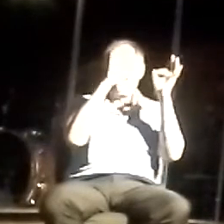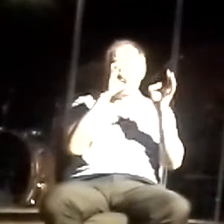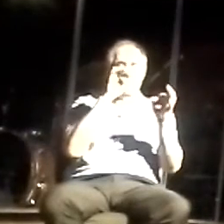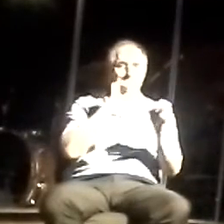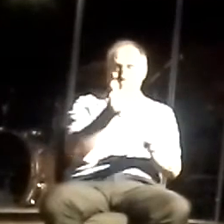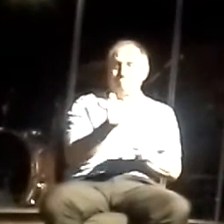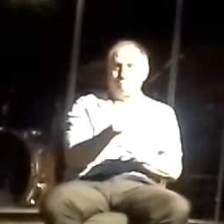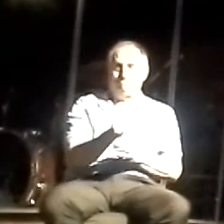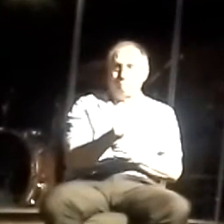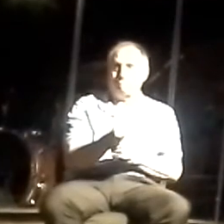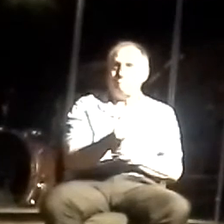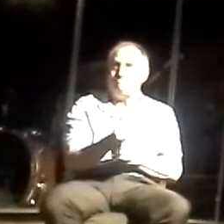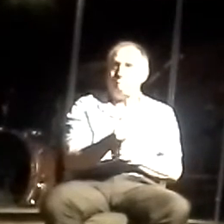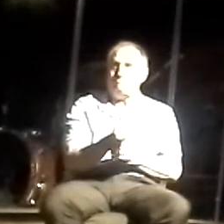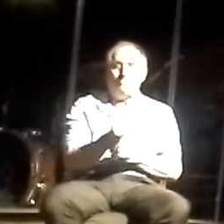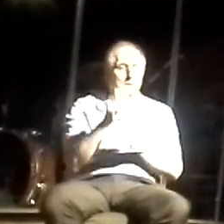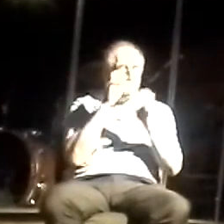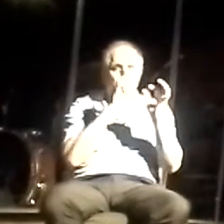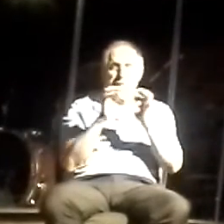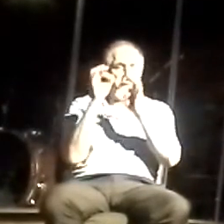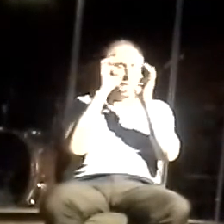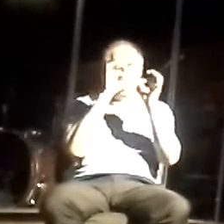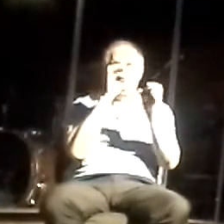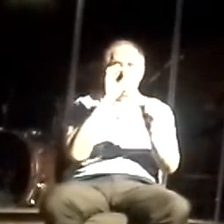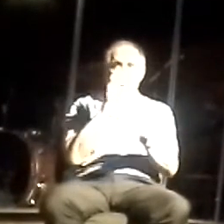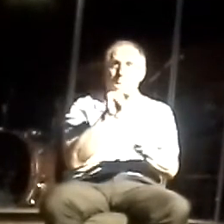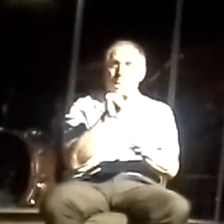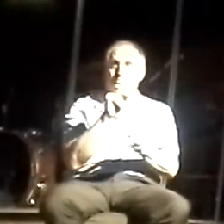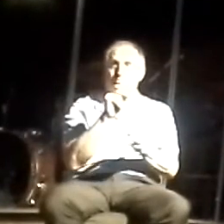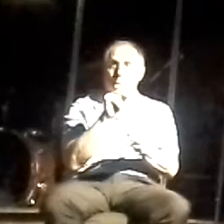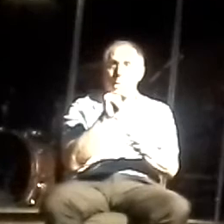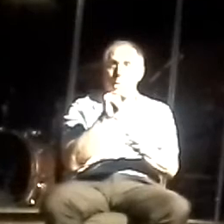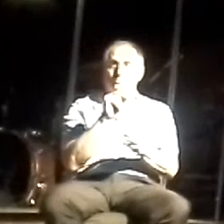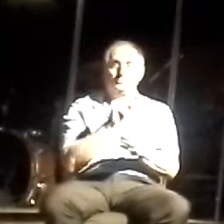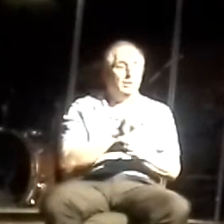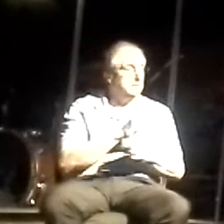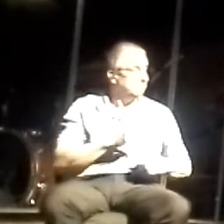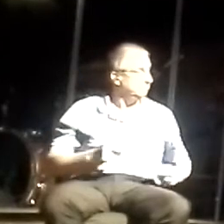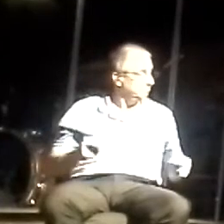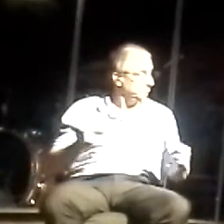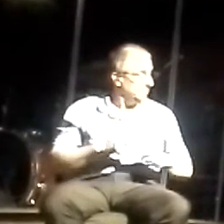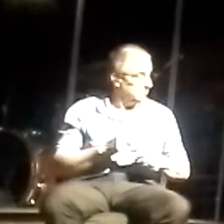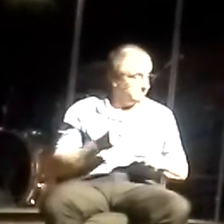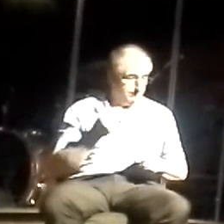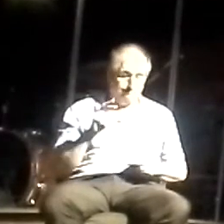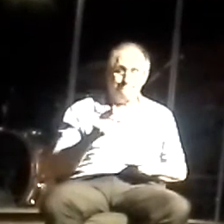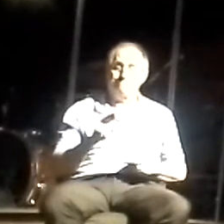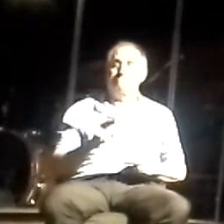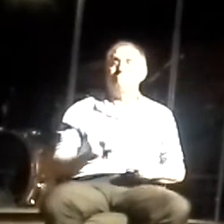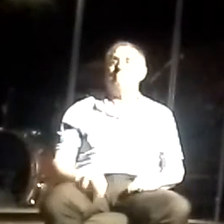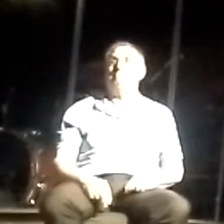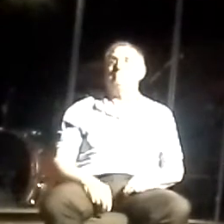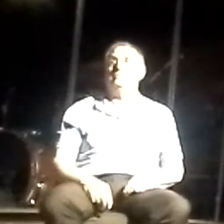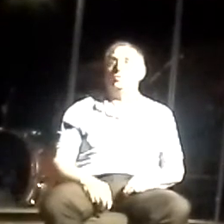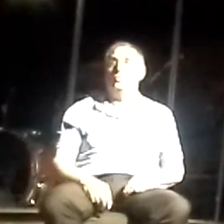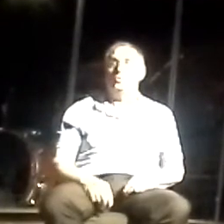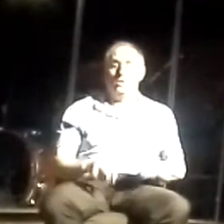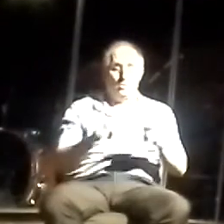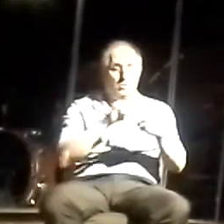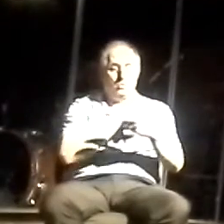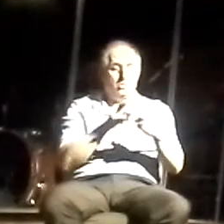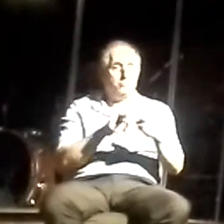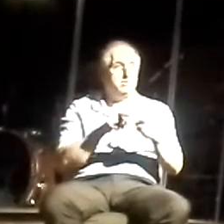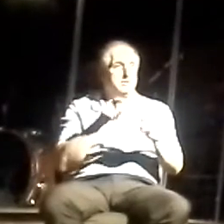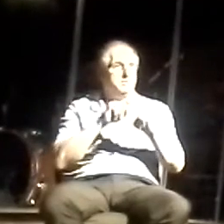get a ooh-hoo from anybody in the room? No eye rolling. So here we go. Turn to your neighbor. Say, buckle up. We're taking off. We're going to look at three